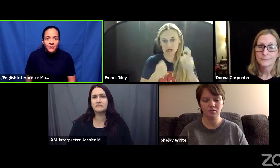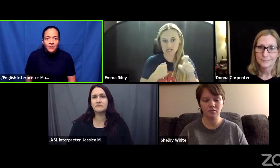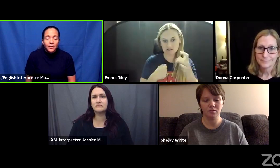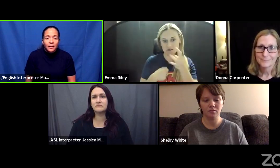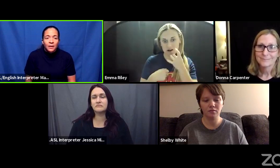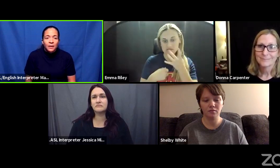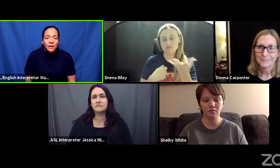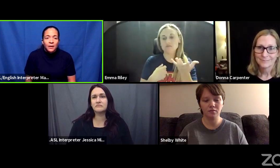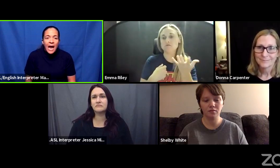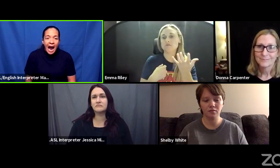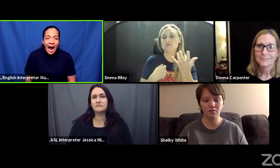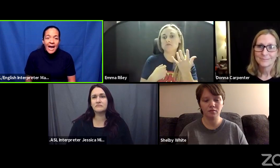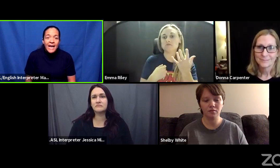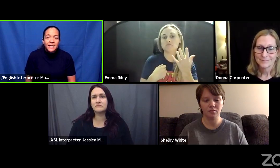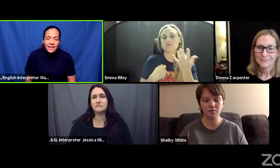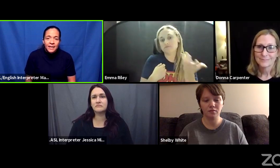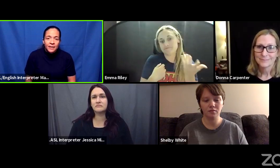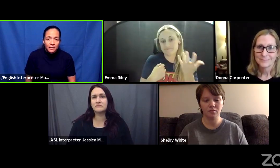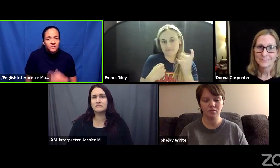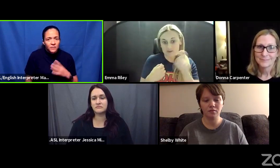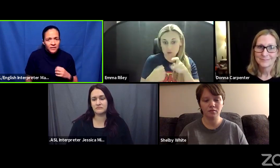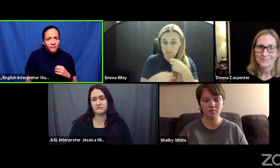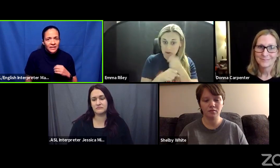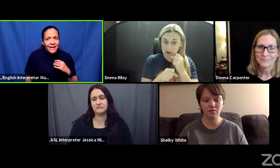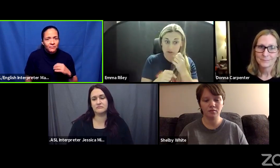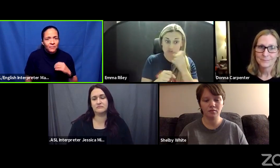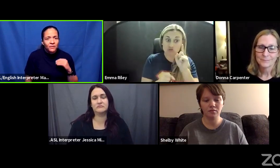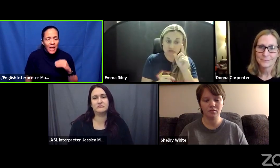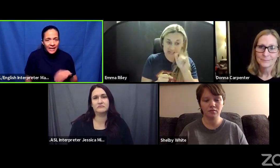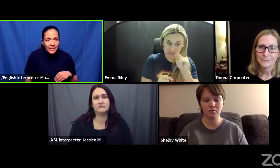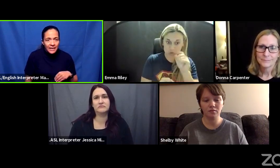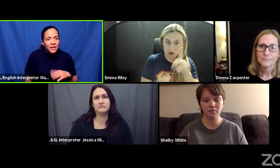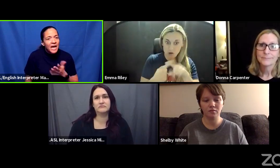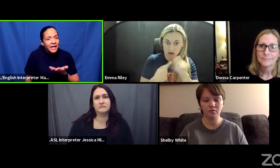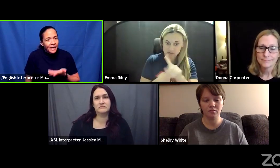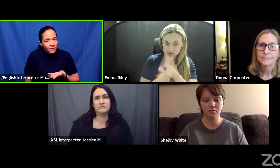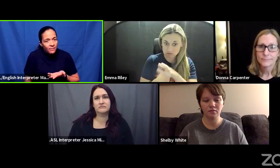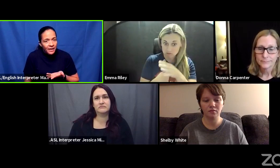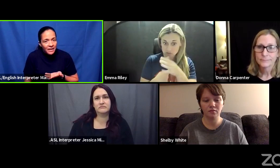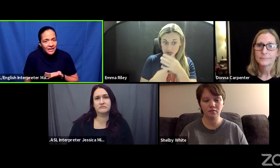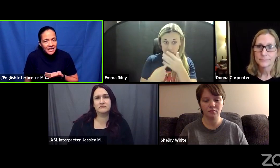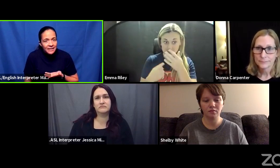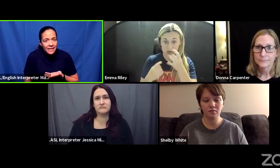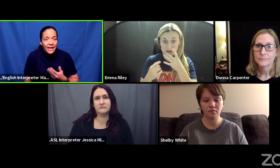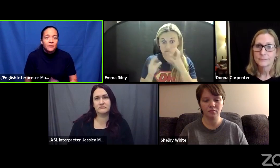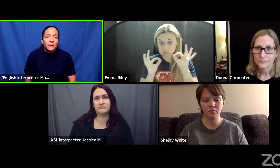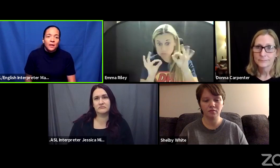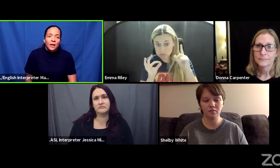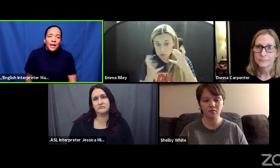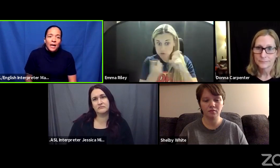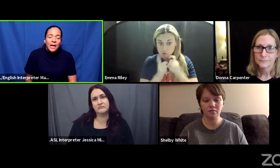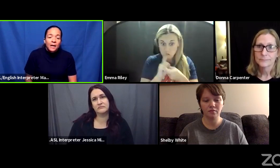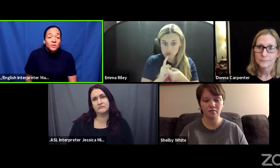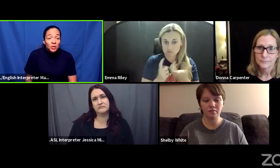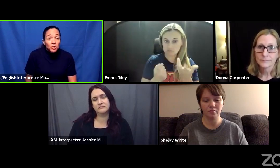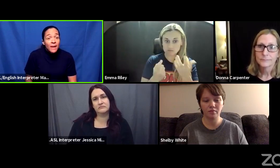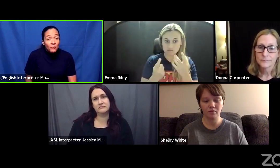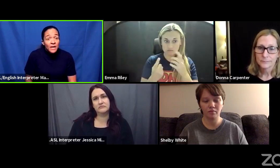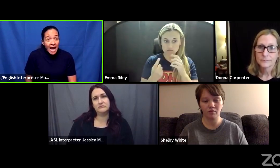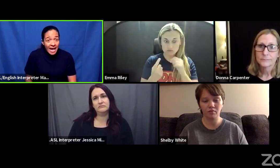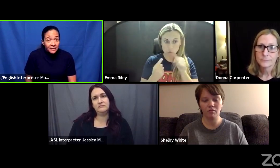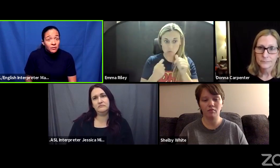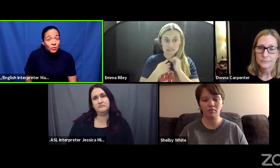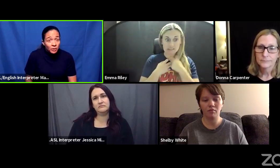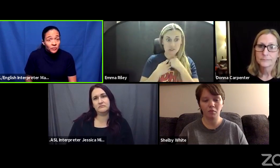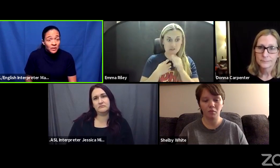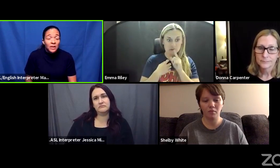person. I need a specific type of lighting, and not everybody may need that. So you may